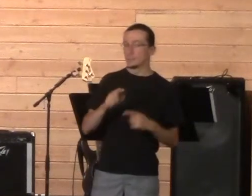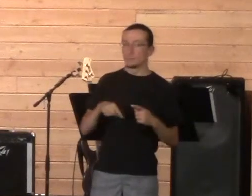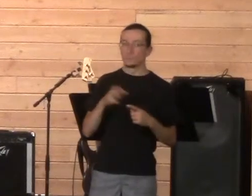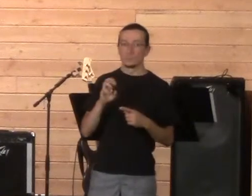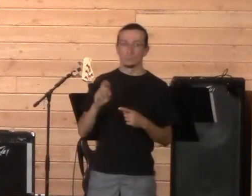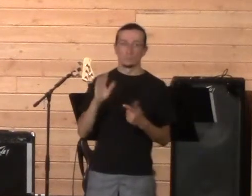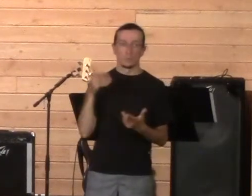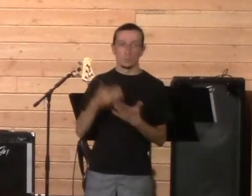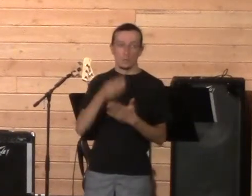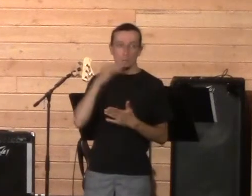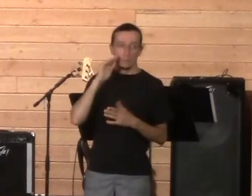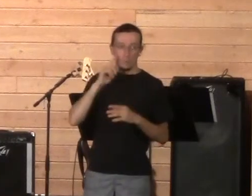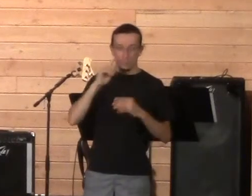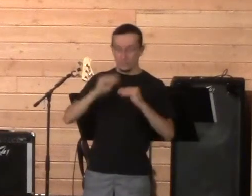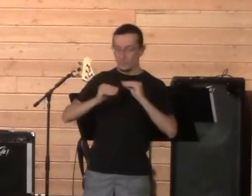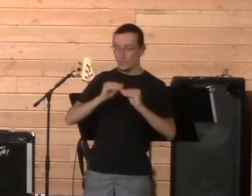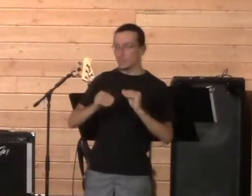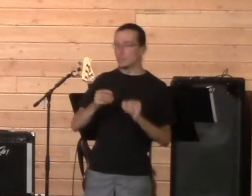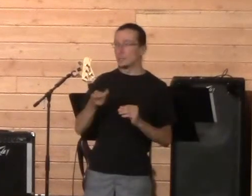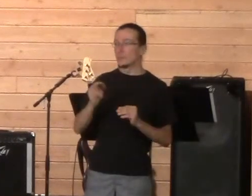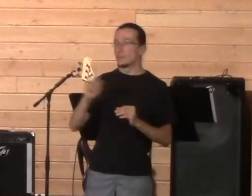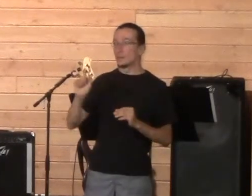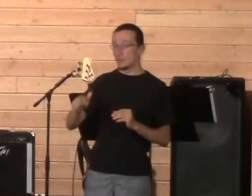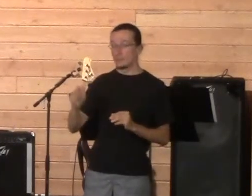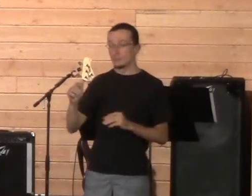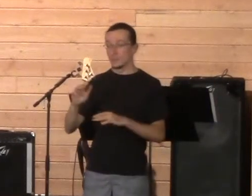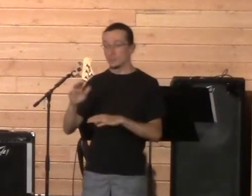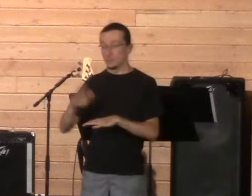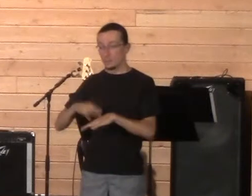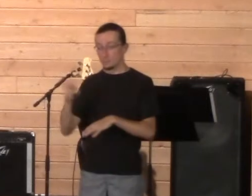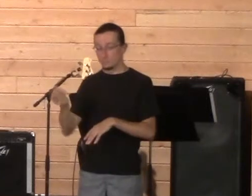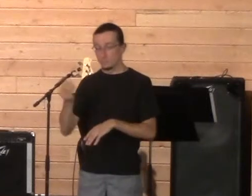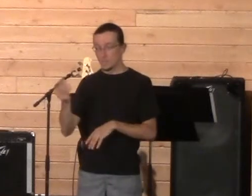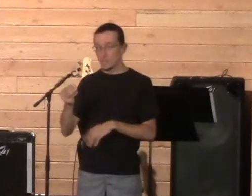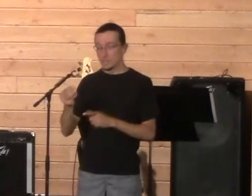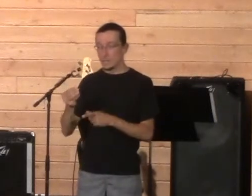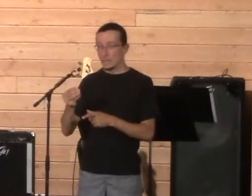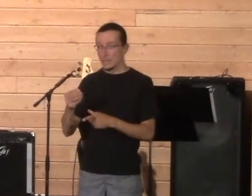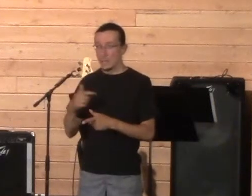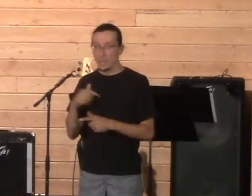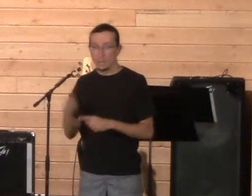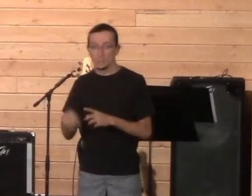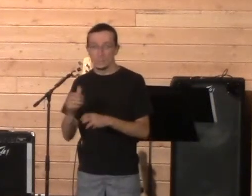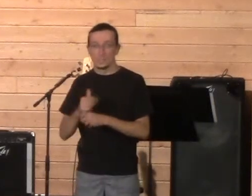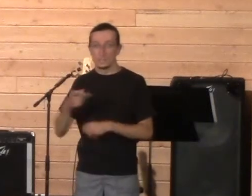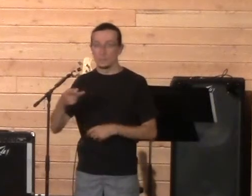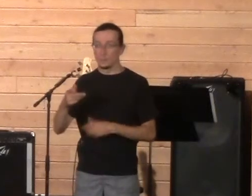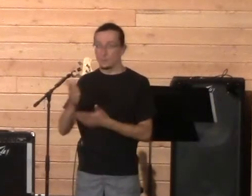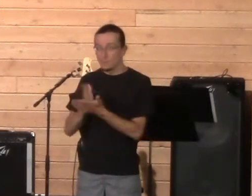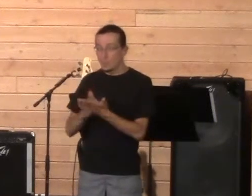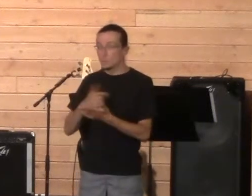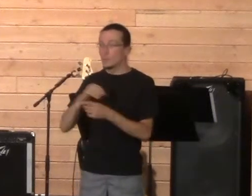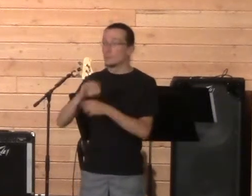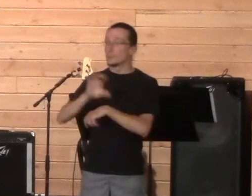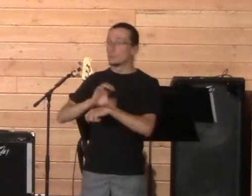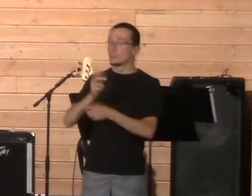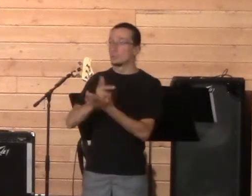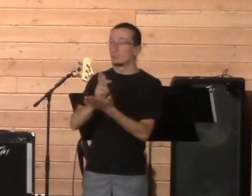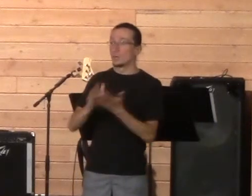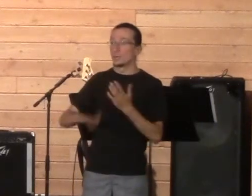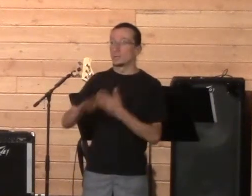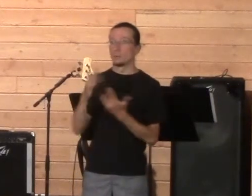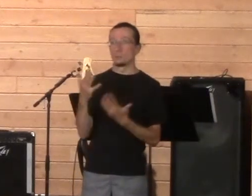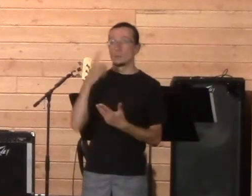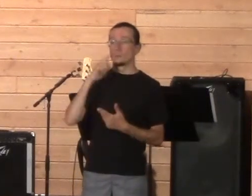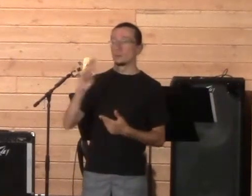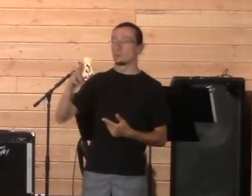home to fix it. And then it had to be Monday, and I couldn't get the part. So I'm in the church parking lot waiting for the